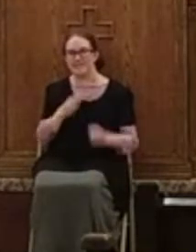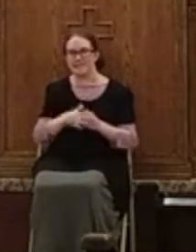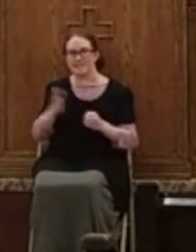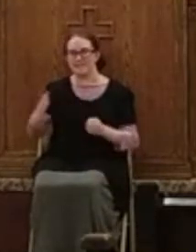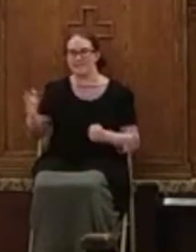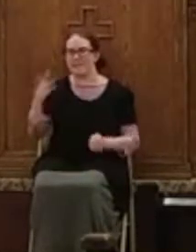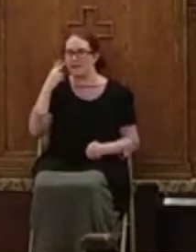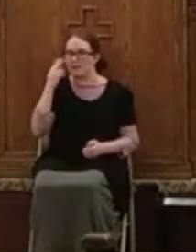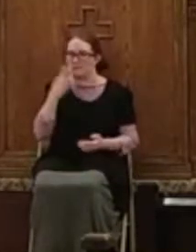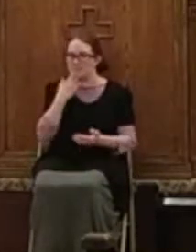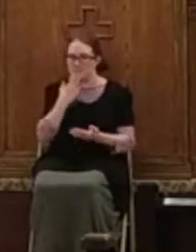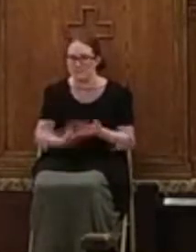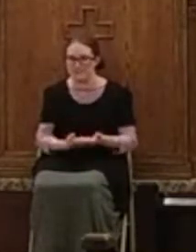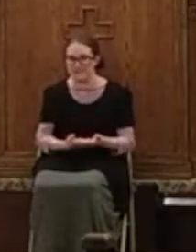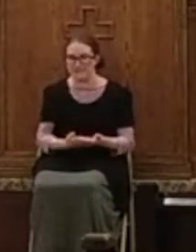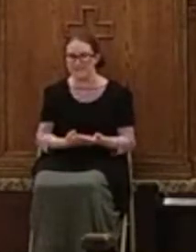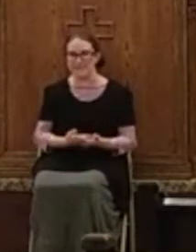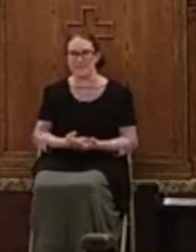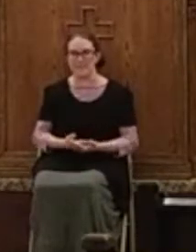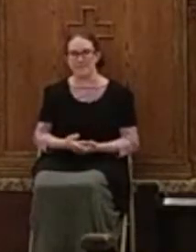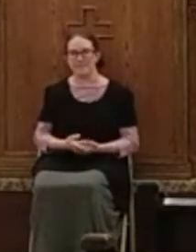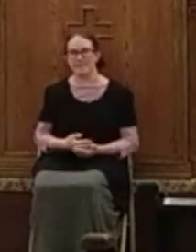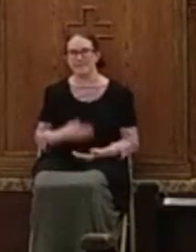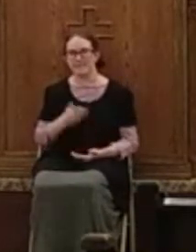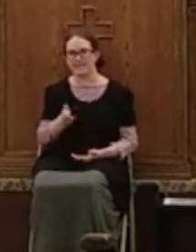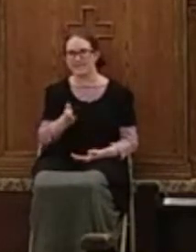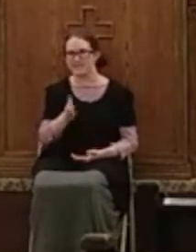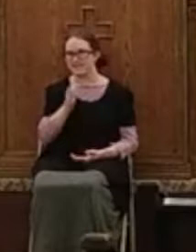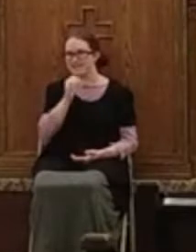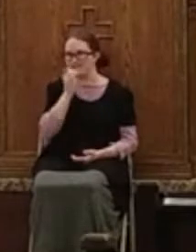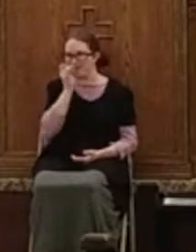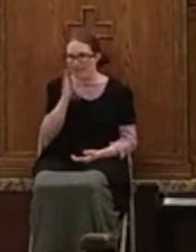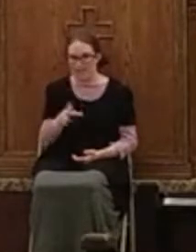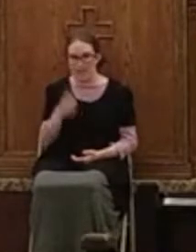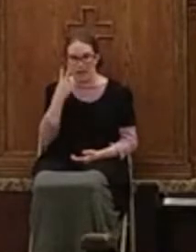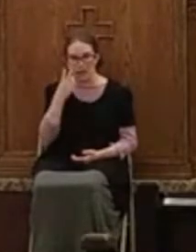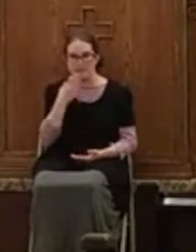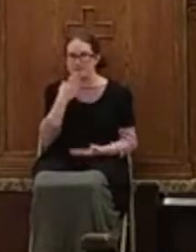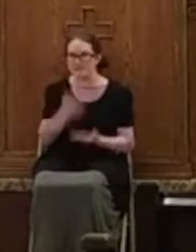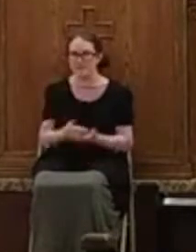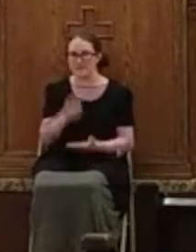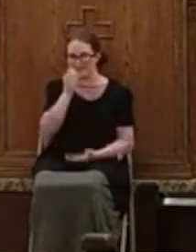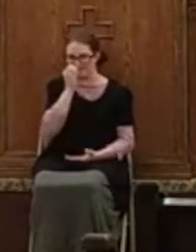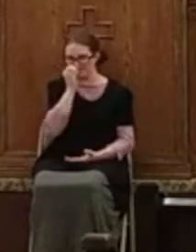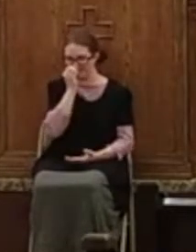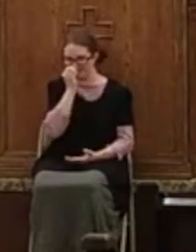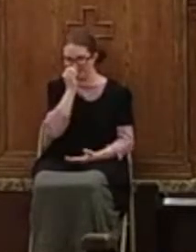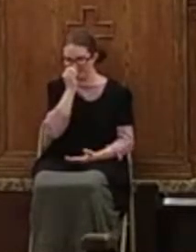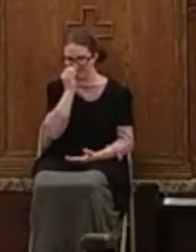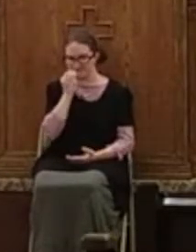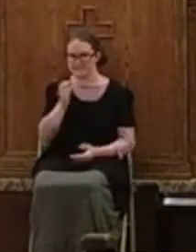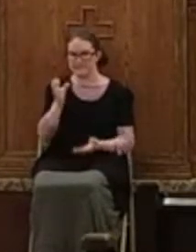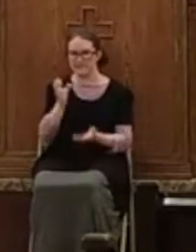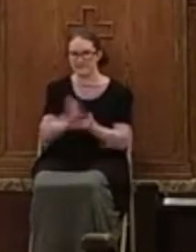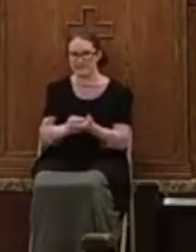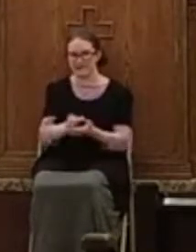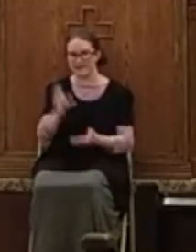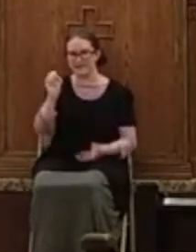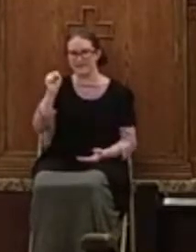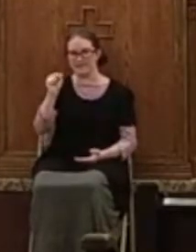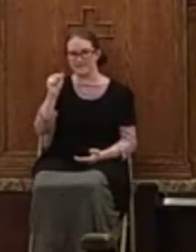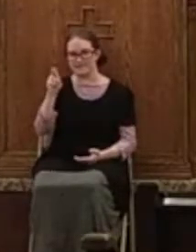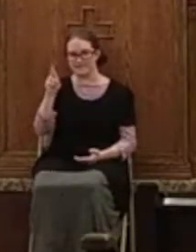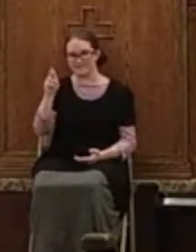Everything looks good. The things you can't stand looks good. A can of sauerkraut that